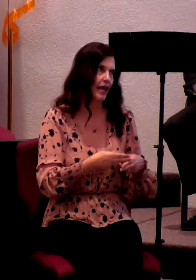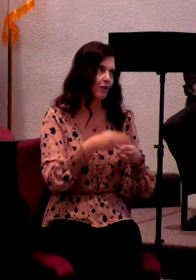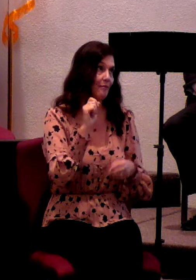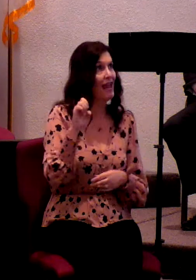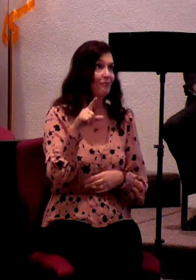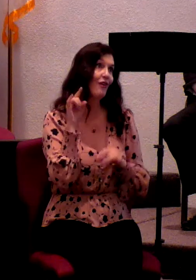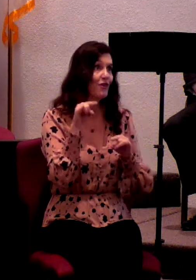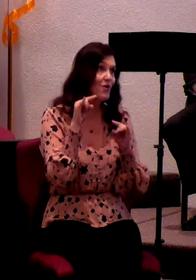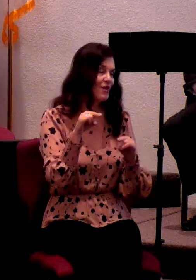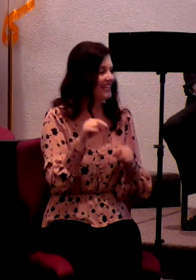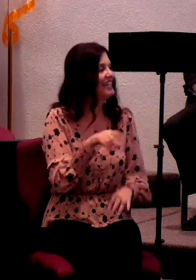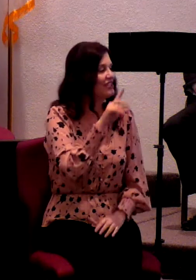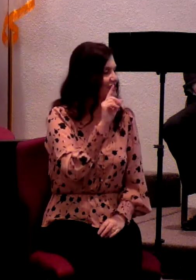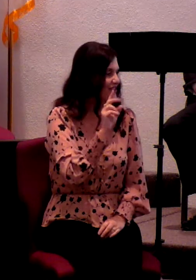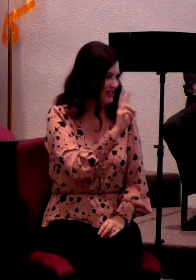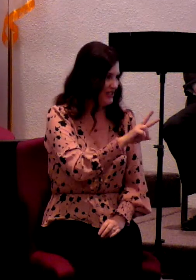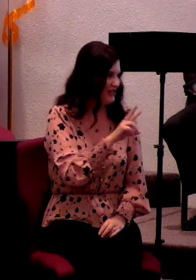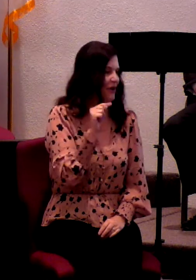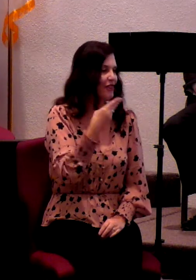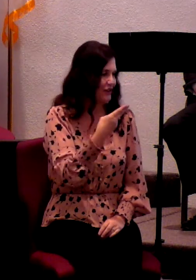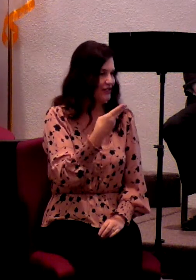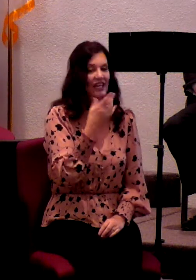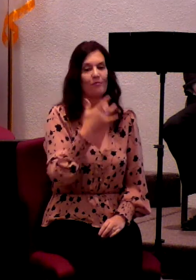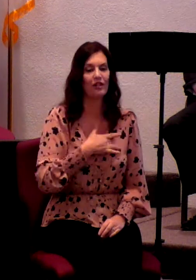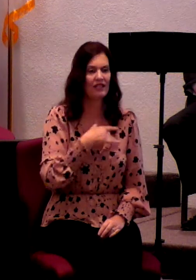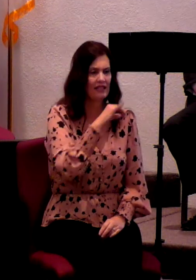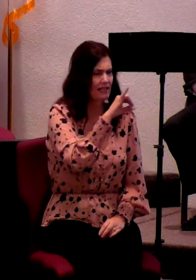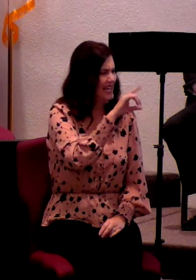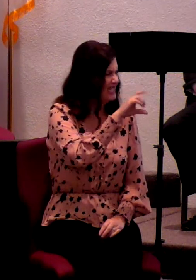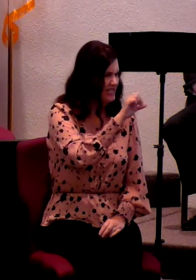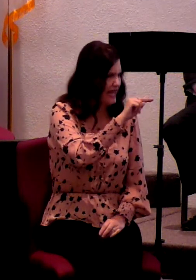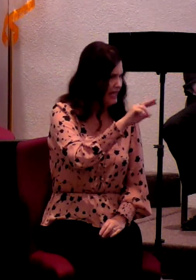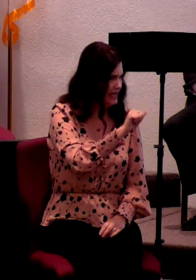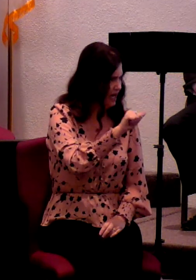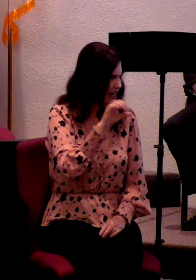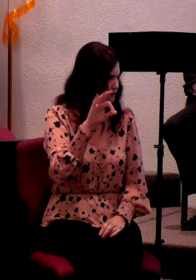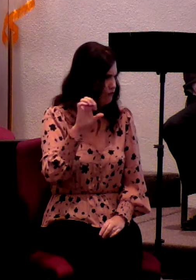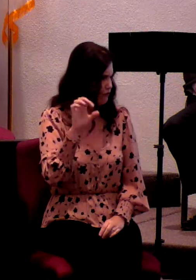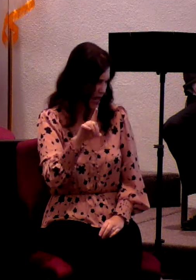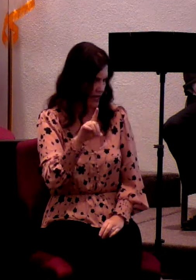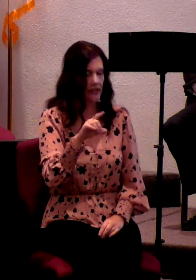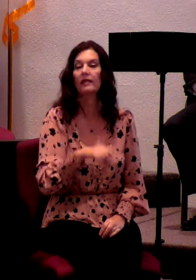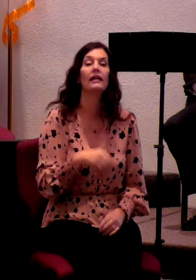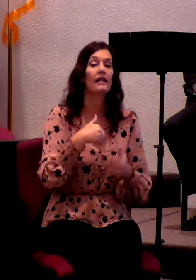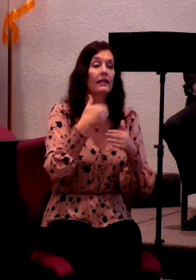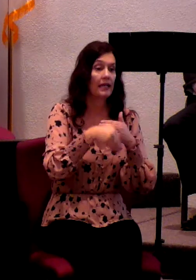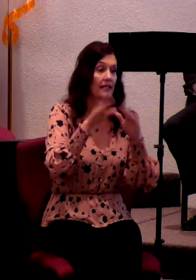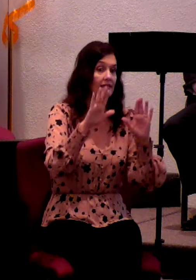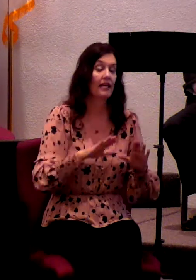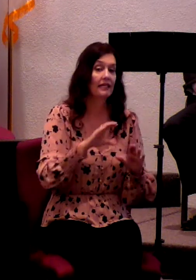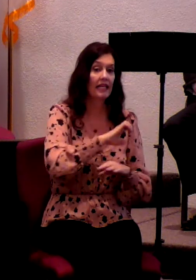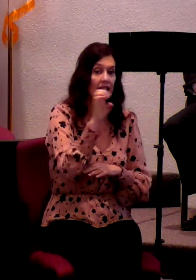two Thursday birthdays, Dana Fitzpatrick and Fred Newfield. And on next Sunday, on Easter Sunday, Emery Marsh